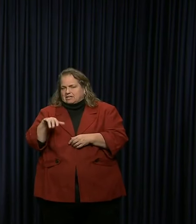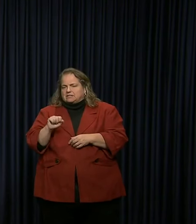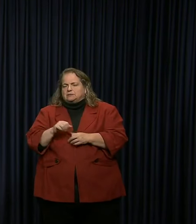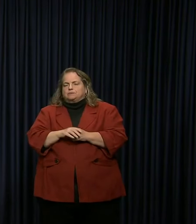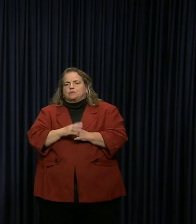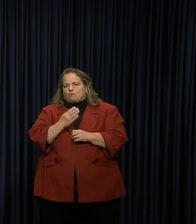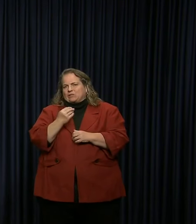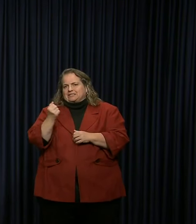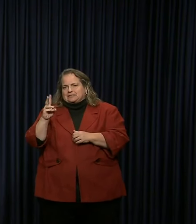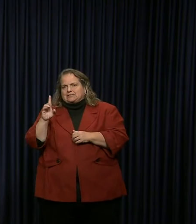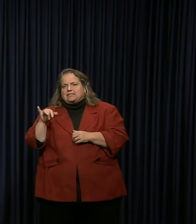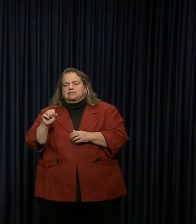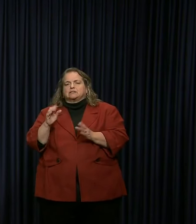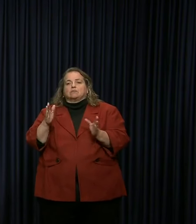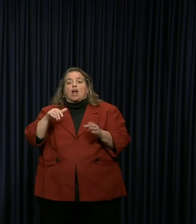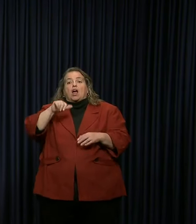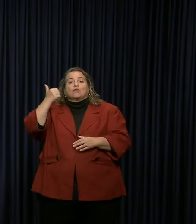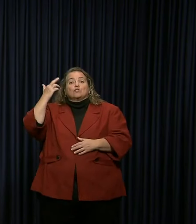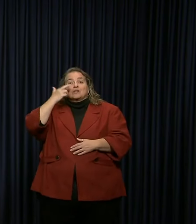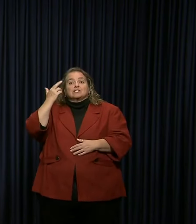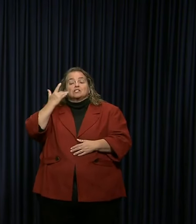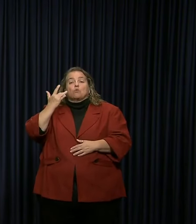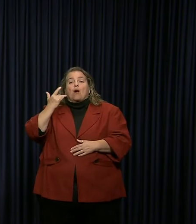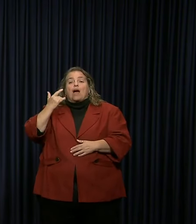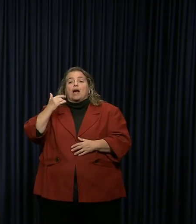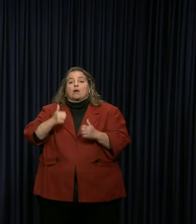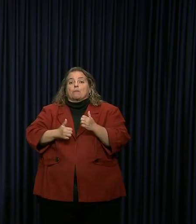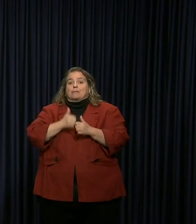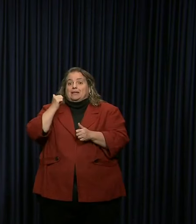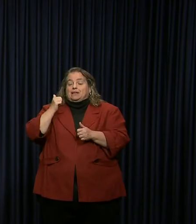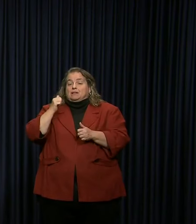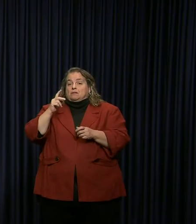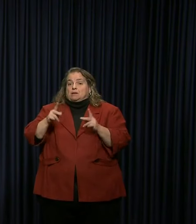Here are a few other reasons where the vast majority of people are falling,